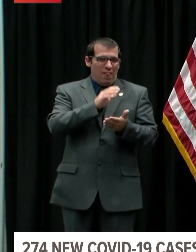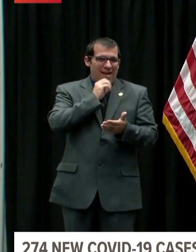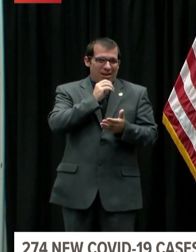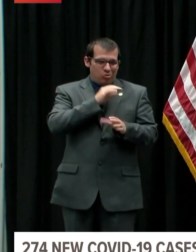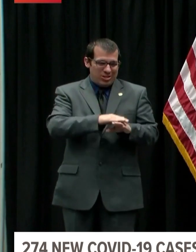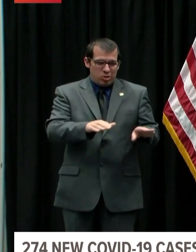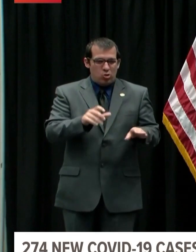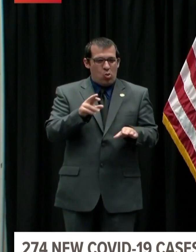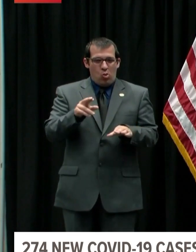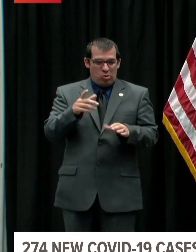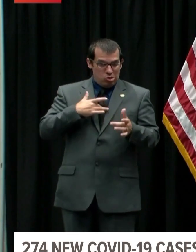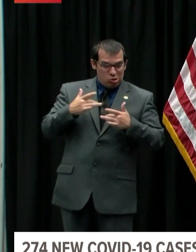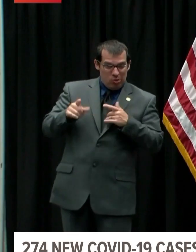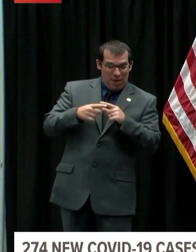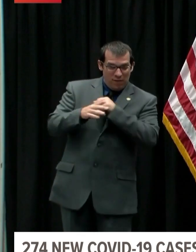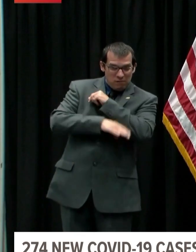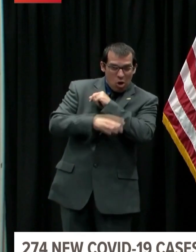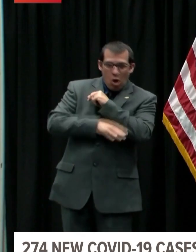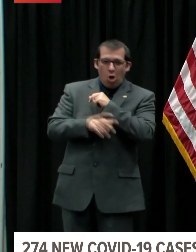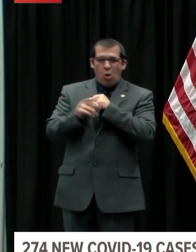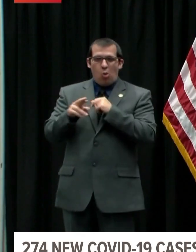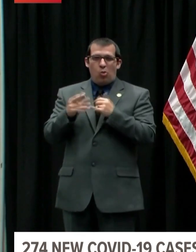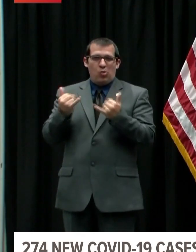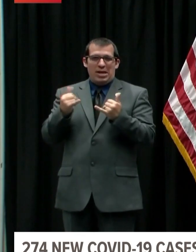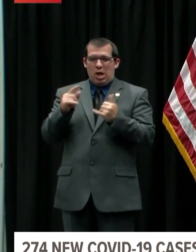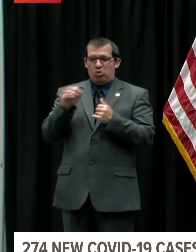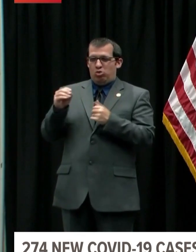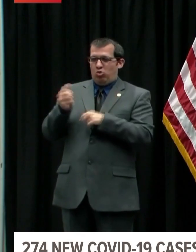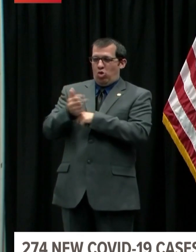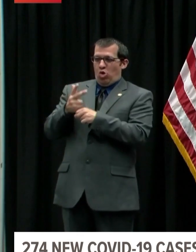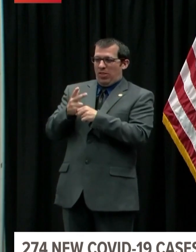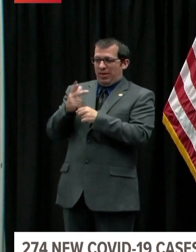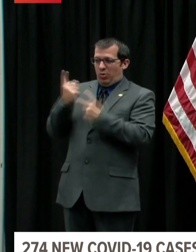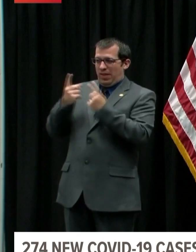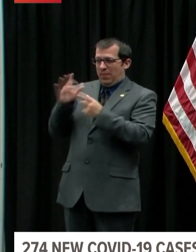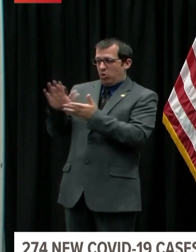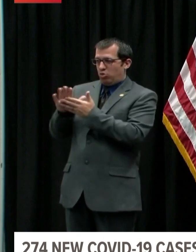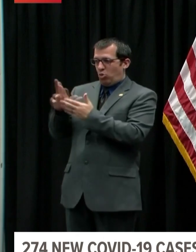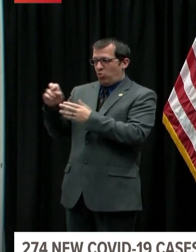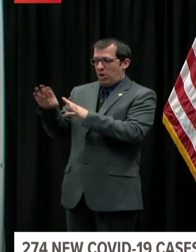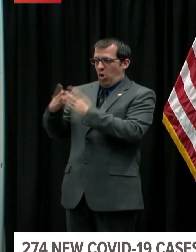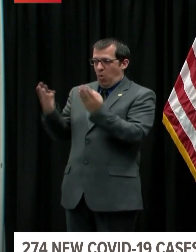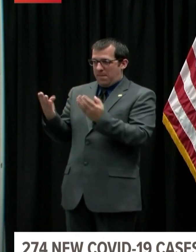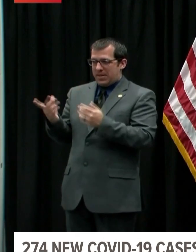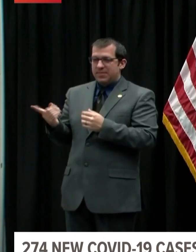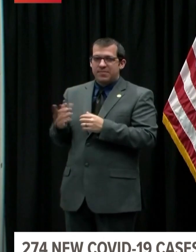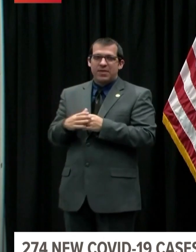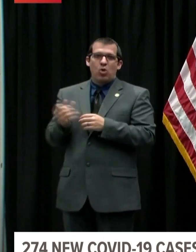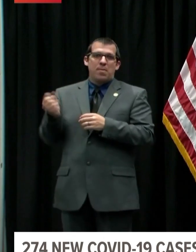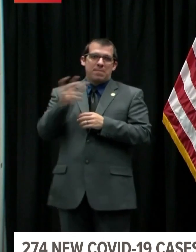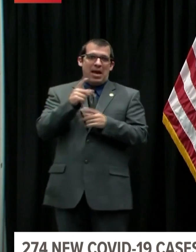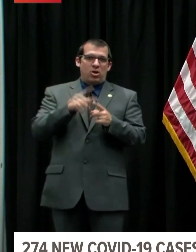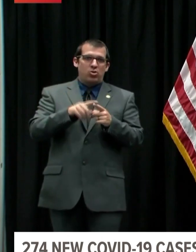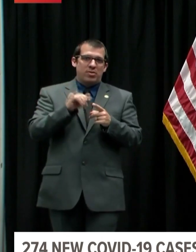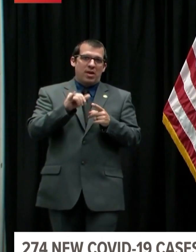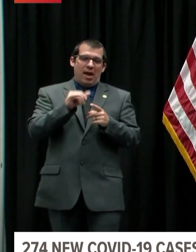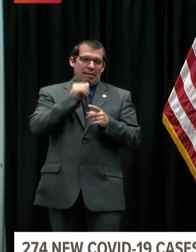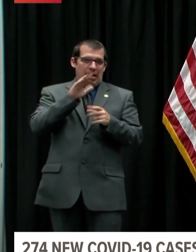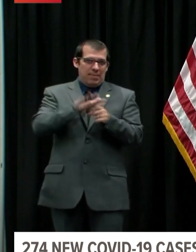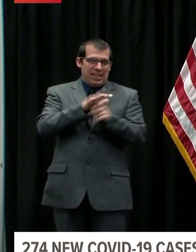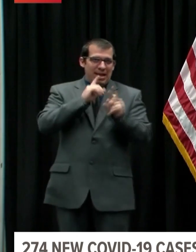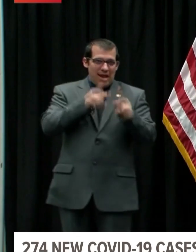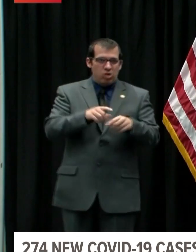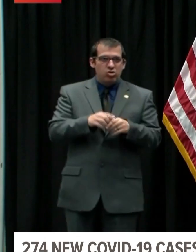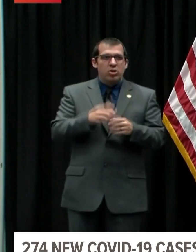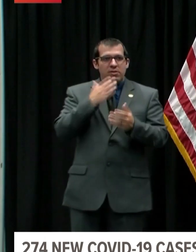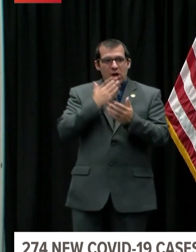or is it still too early to really get to that point when it comes to schools reopening? Well, actually, that goes back to the other question I didn't completely answer, but